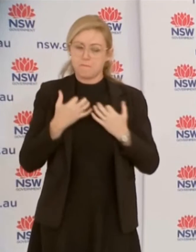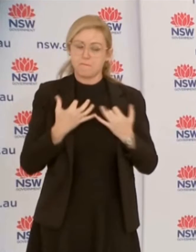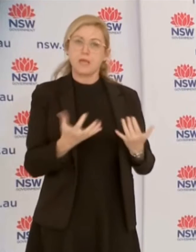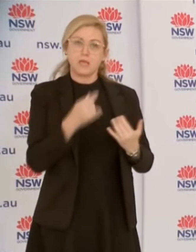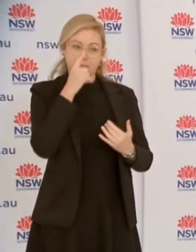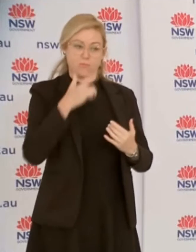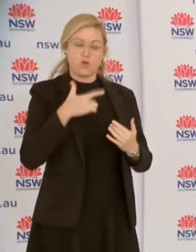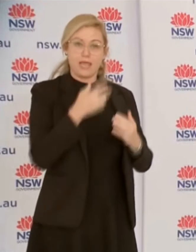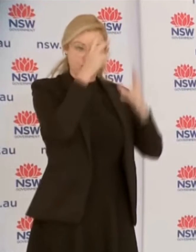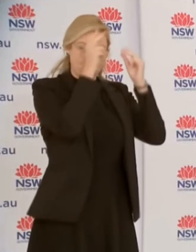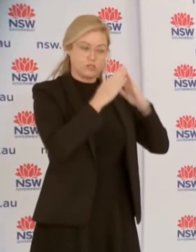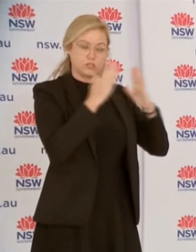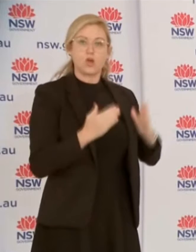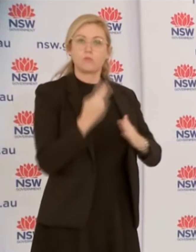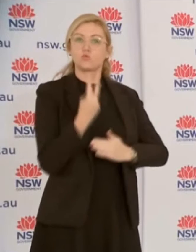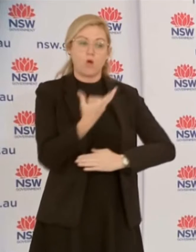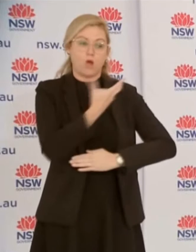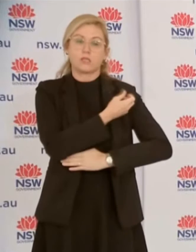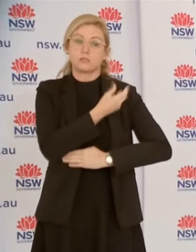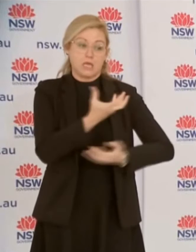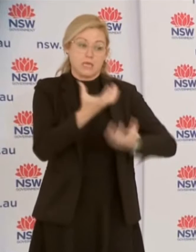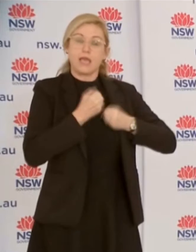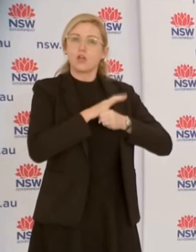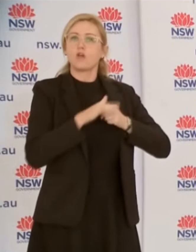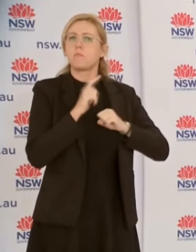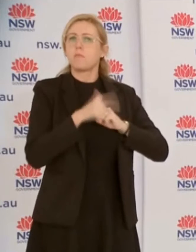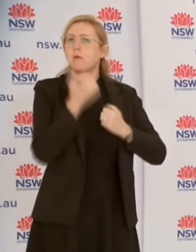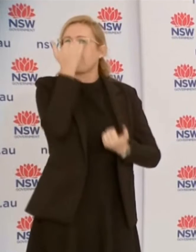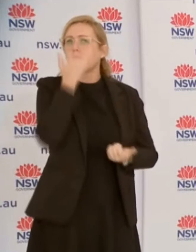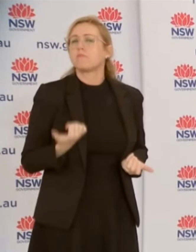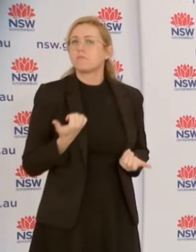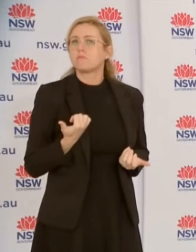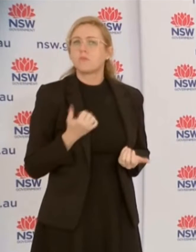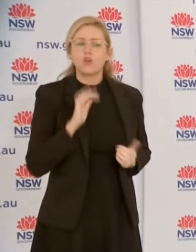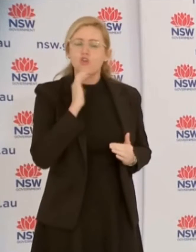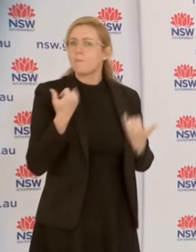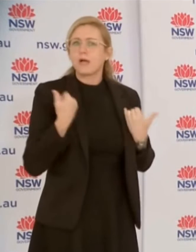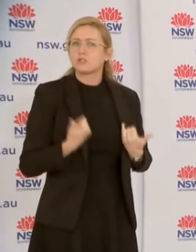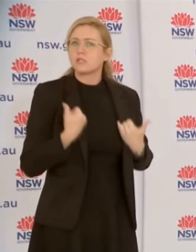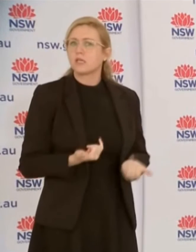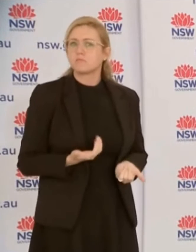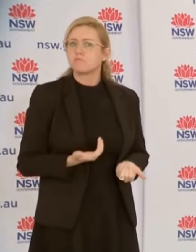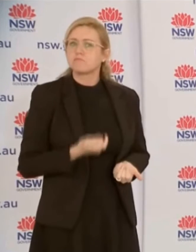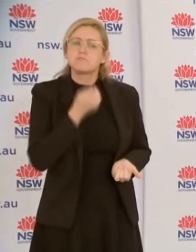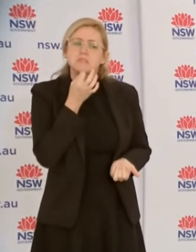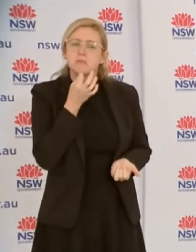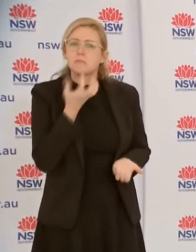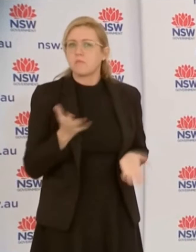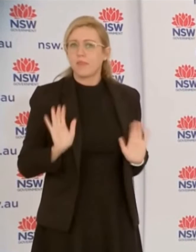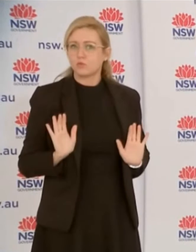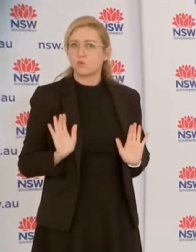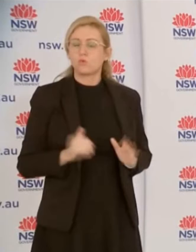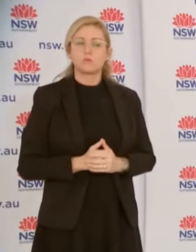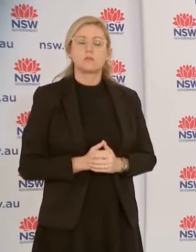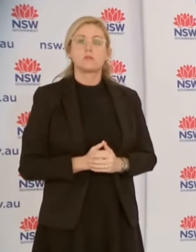vaccinated, who have had very, very mild COVID and sometimes minimal, if any, symptoms. And I can't